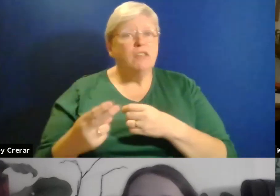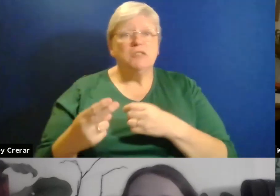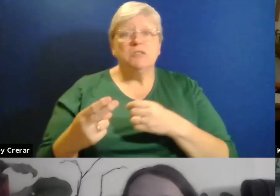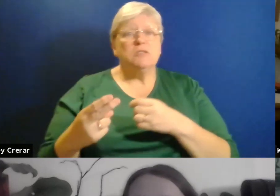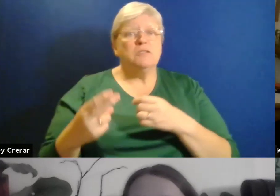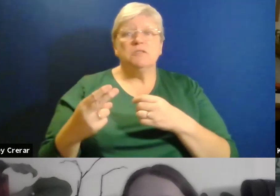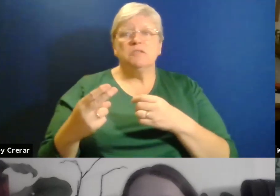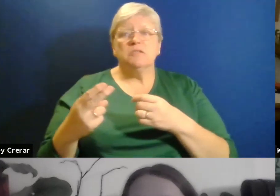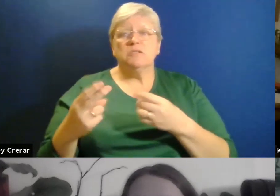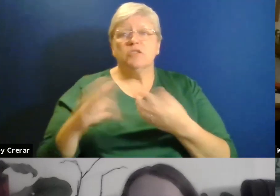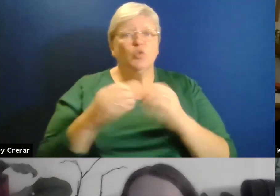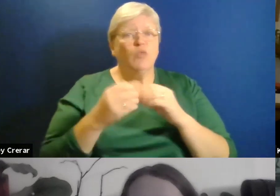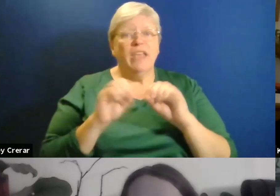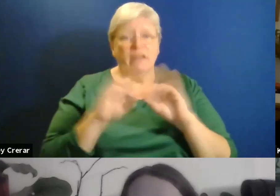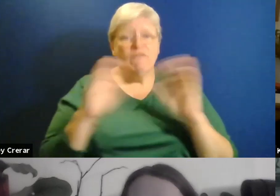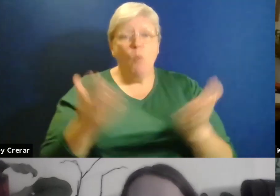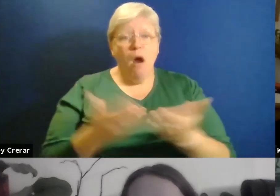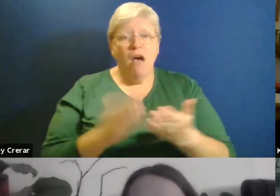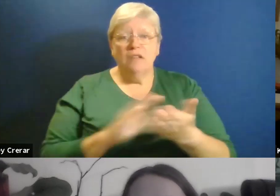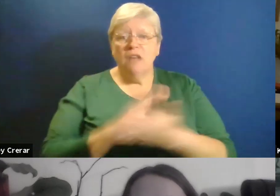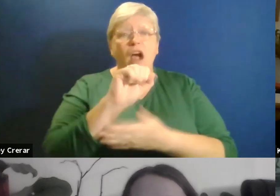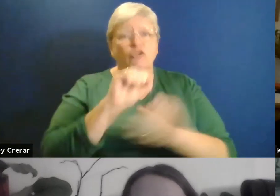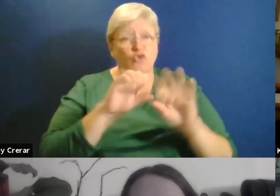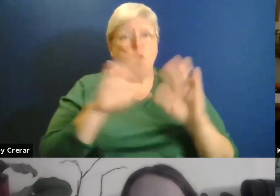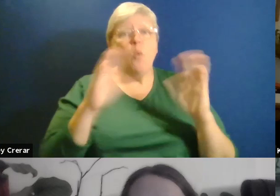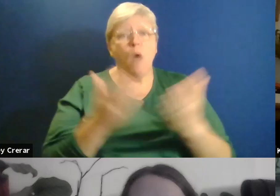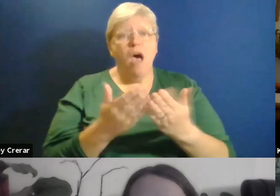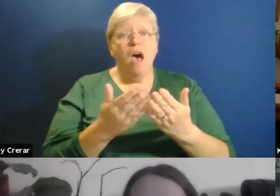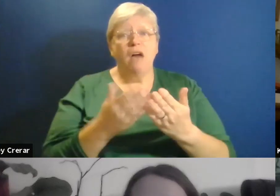and the creative world, cultural world, at